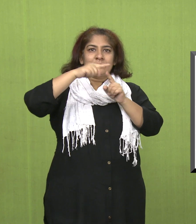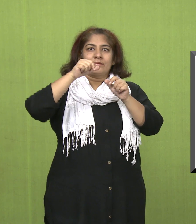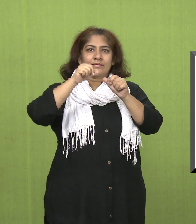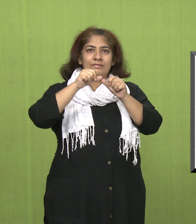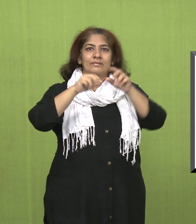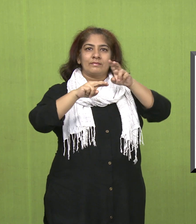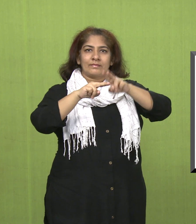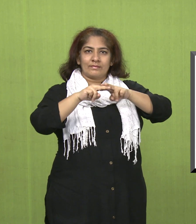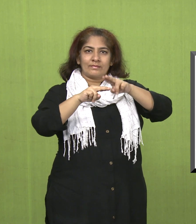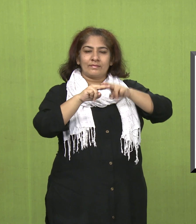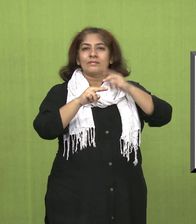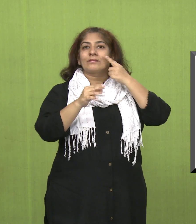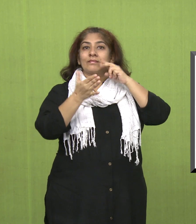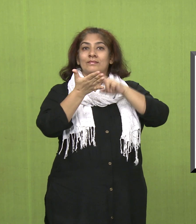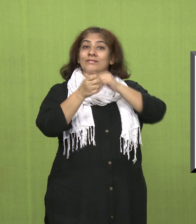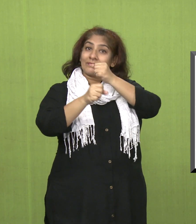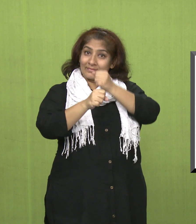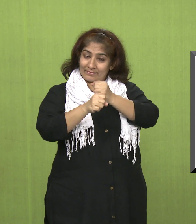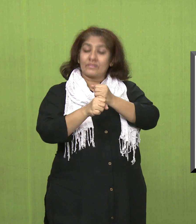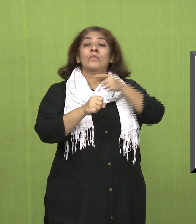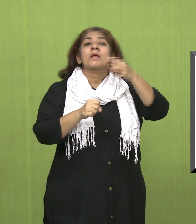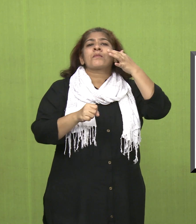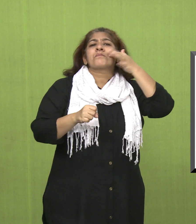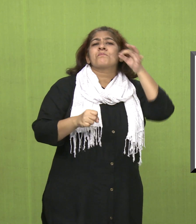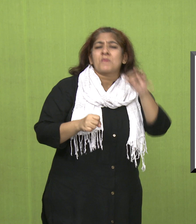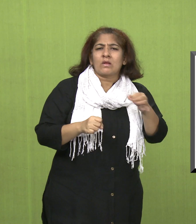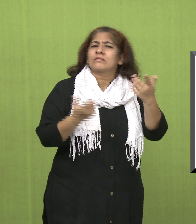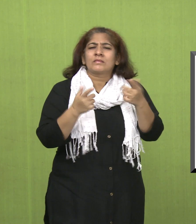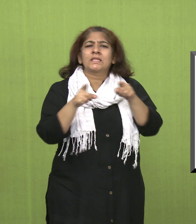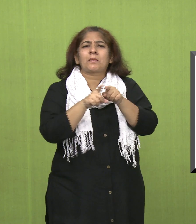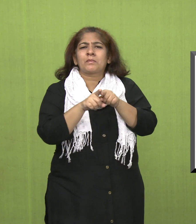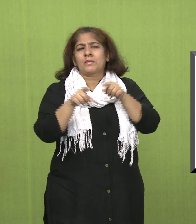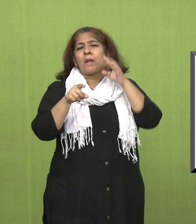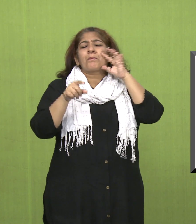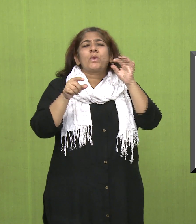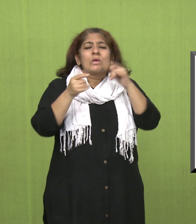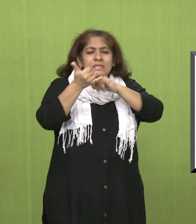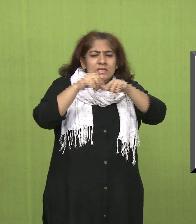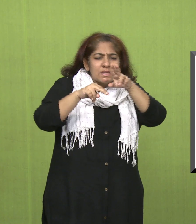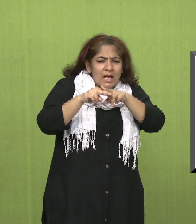Now we will understand the meaning of staffing. Why is it so important?